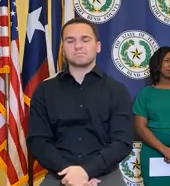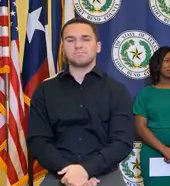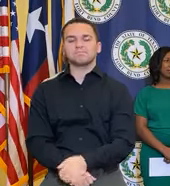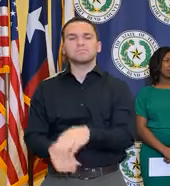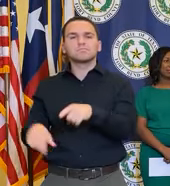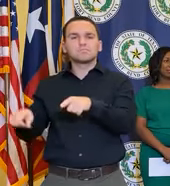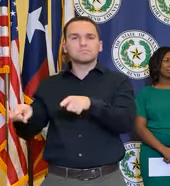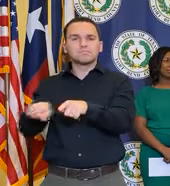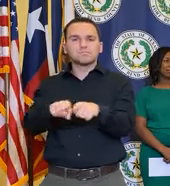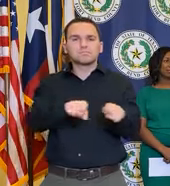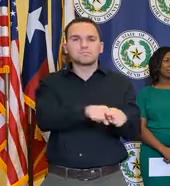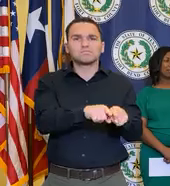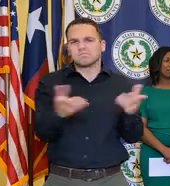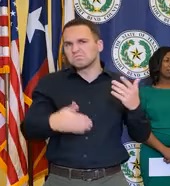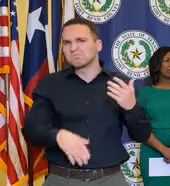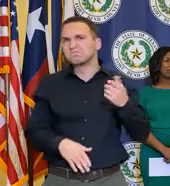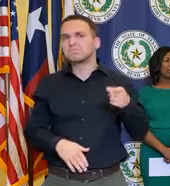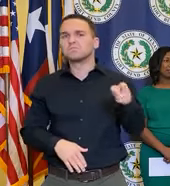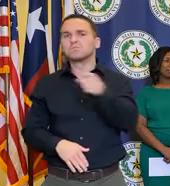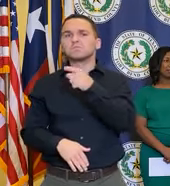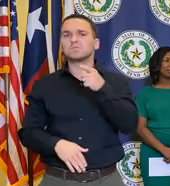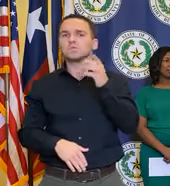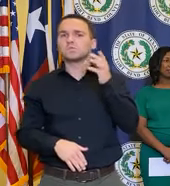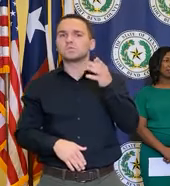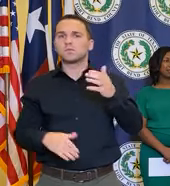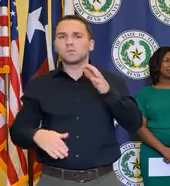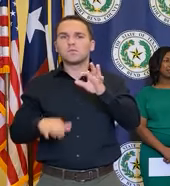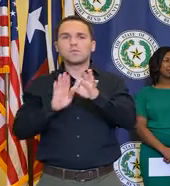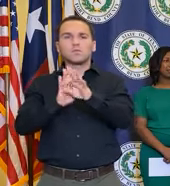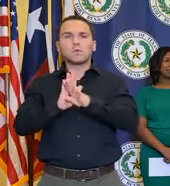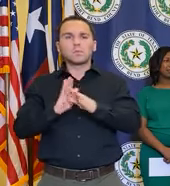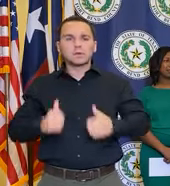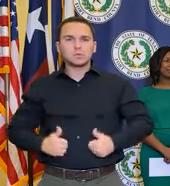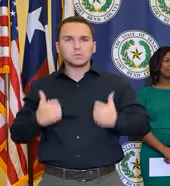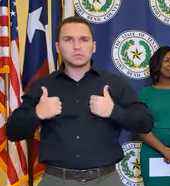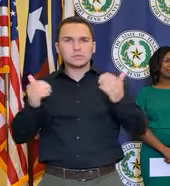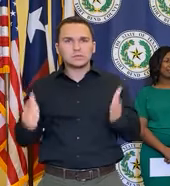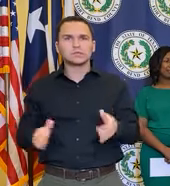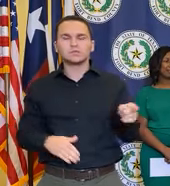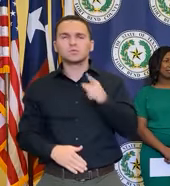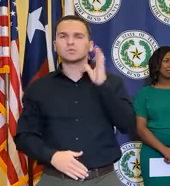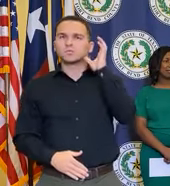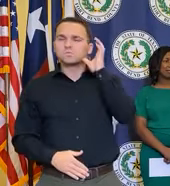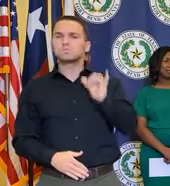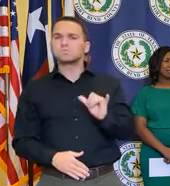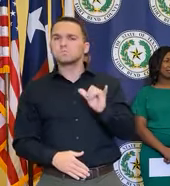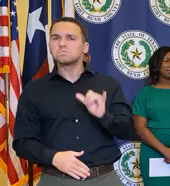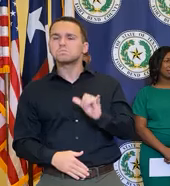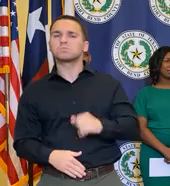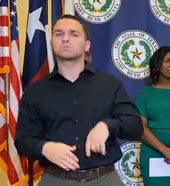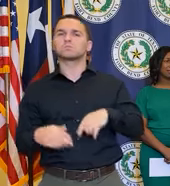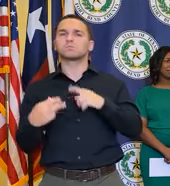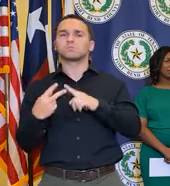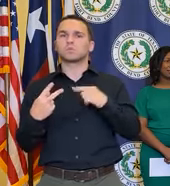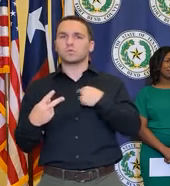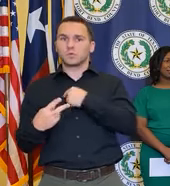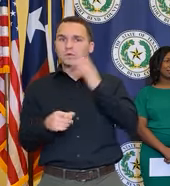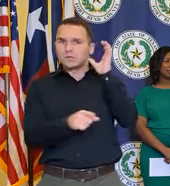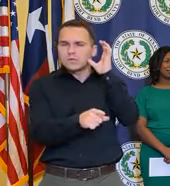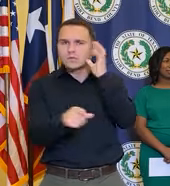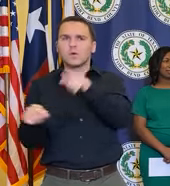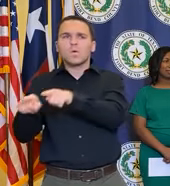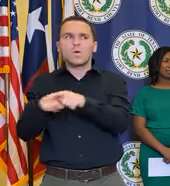this is a result of we listening to Fort Bend County residents, as I mentioned, and also listening to our employees. And